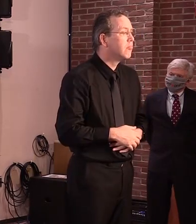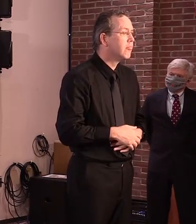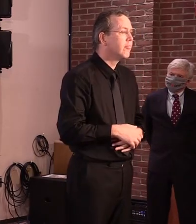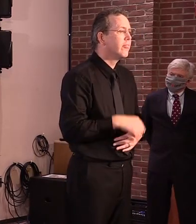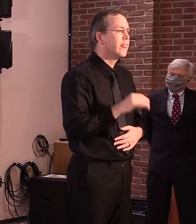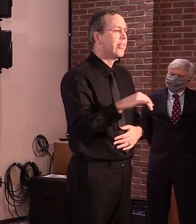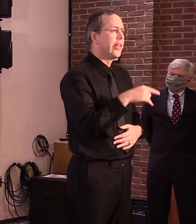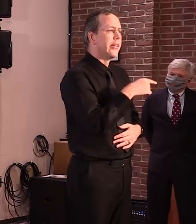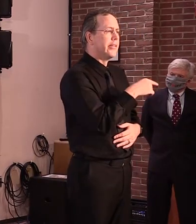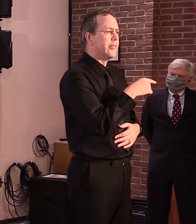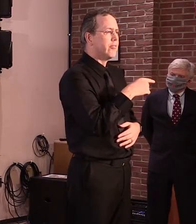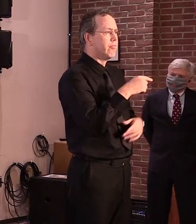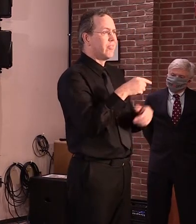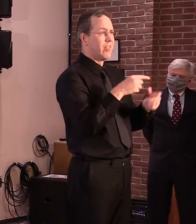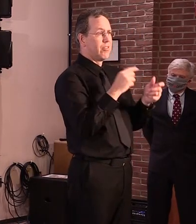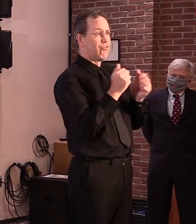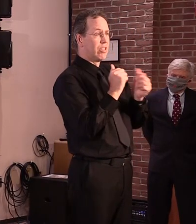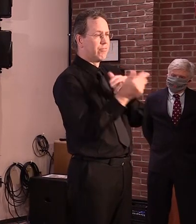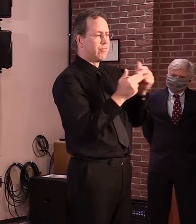weekend.